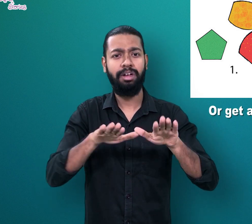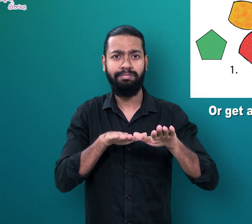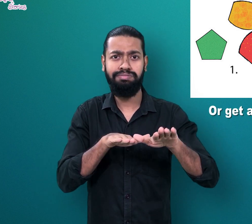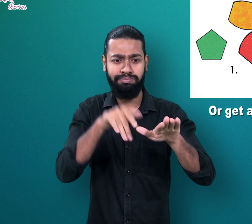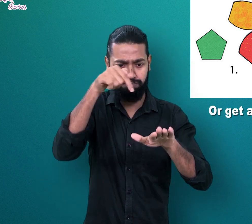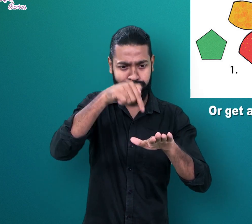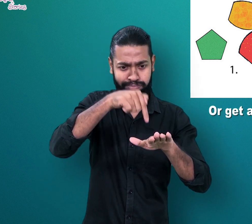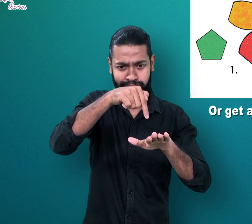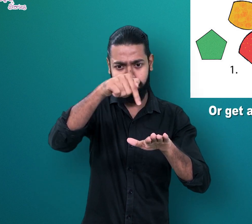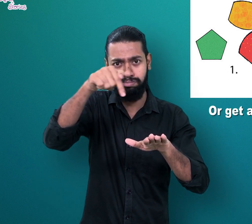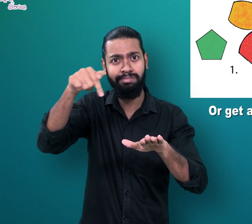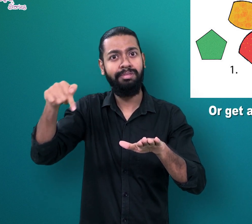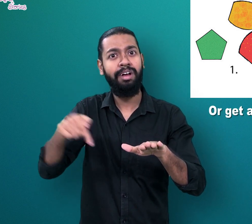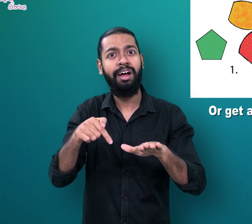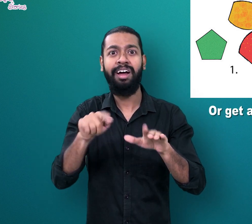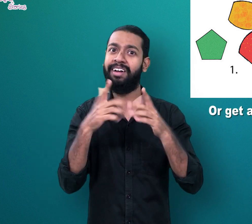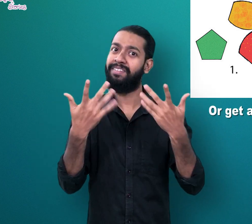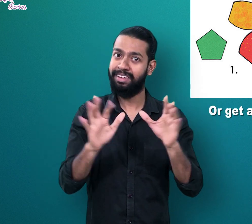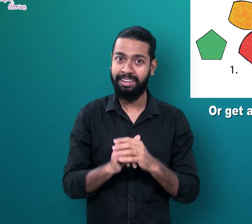Or get an adult to machine stitch them.